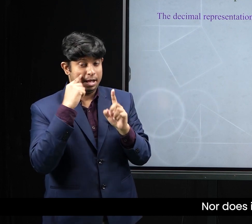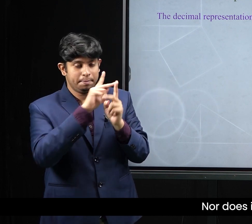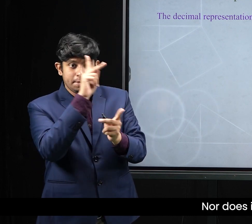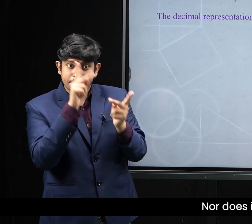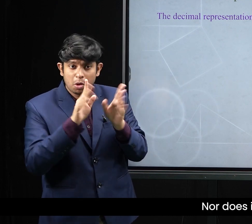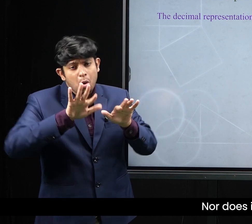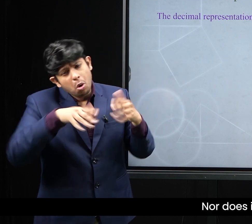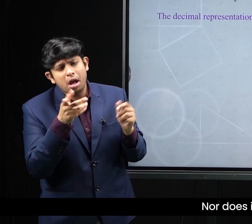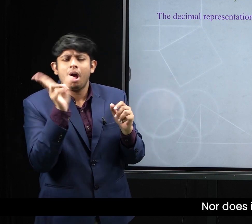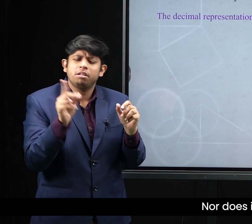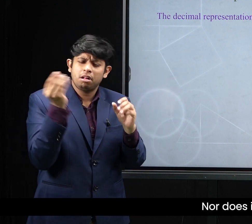repeat.